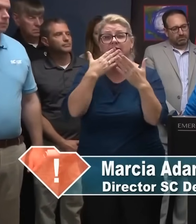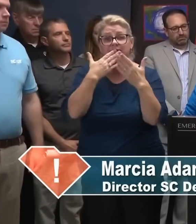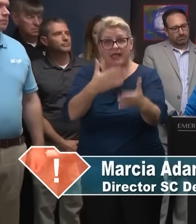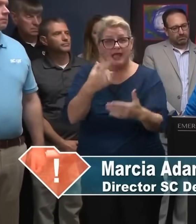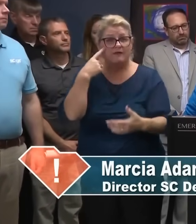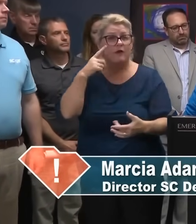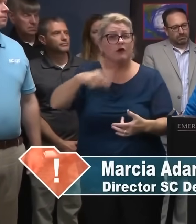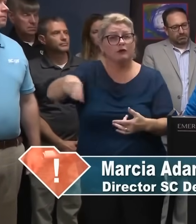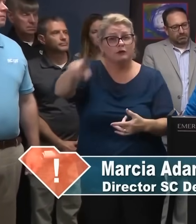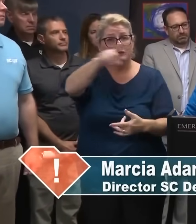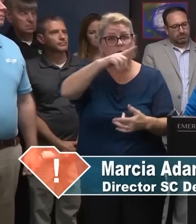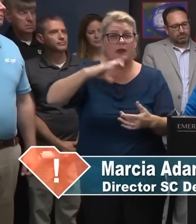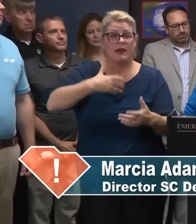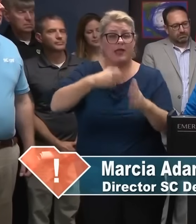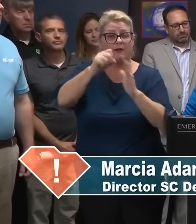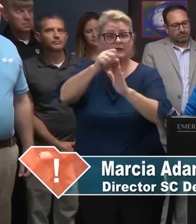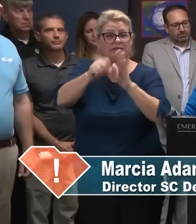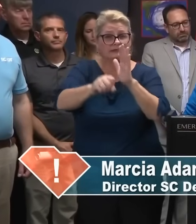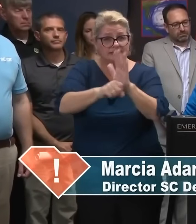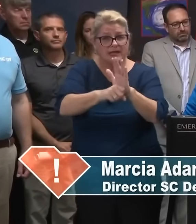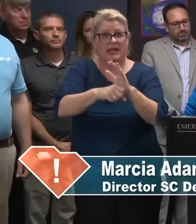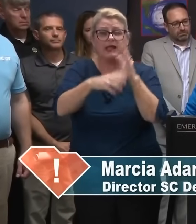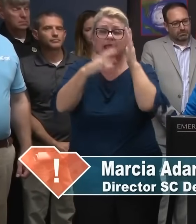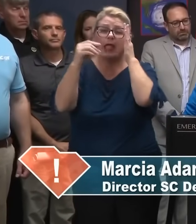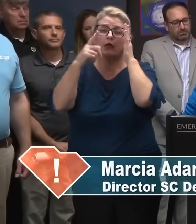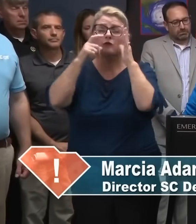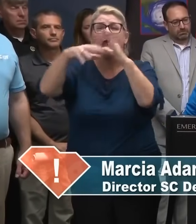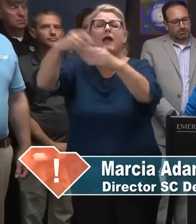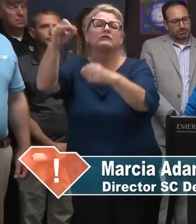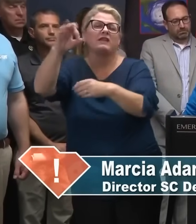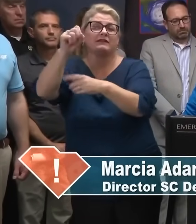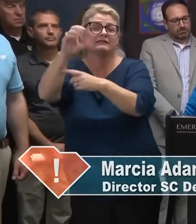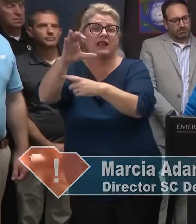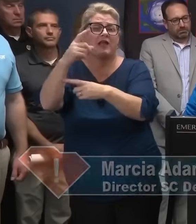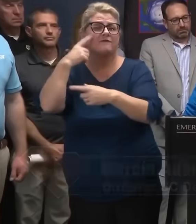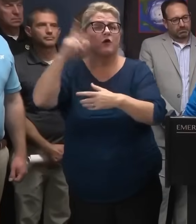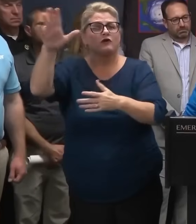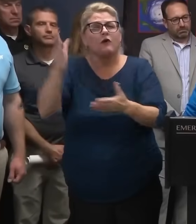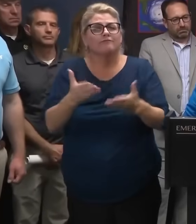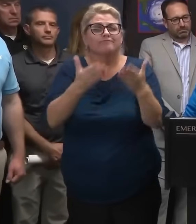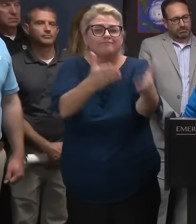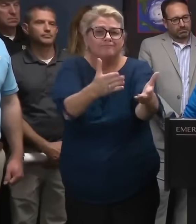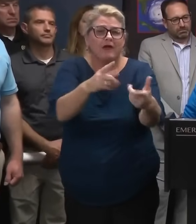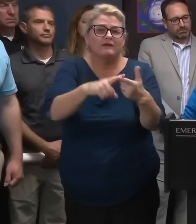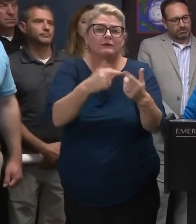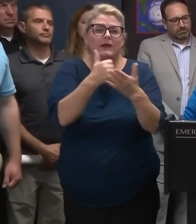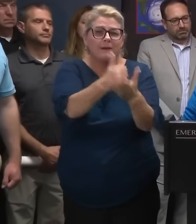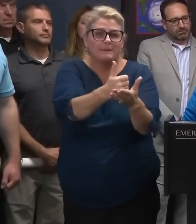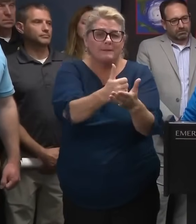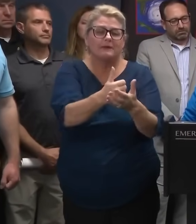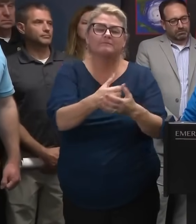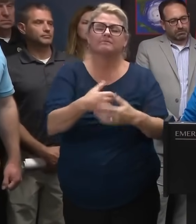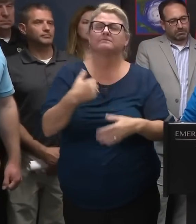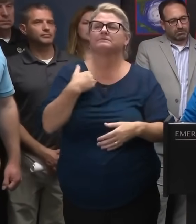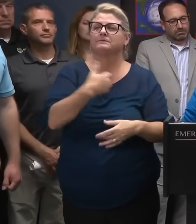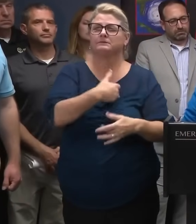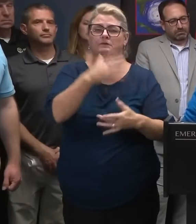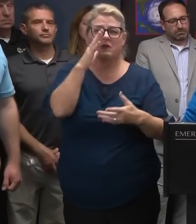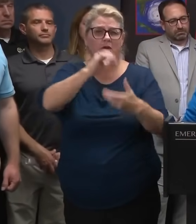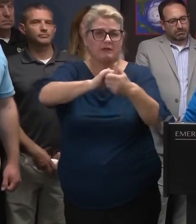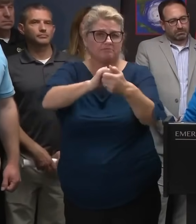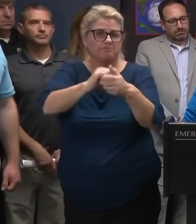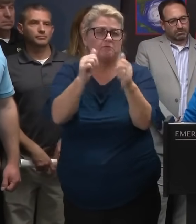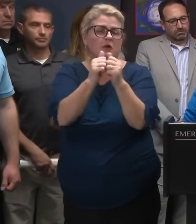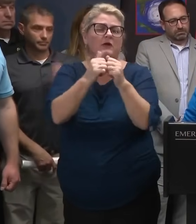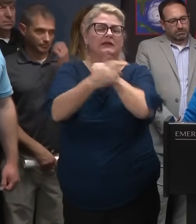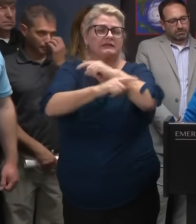all the citizens in the state and those outside of the state for their many offers of assistance. We're continuing to work with